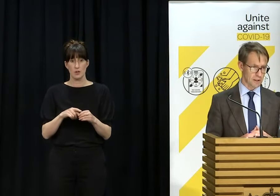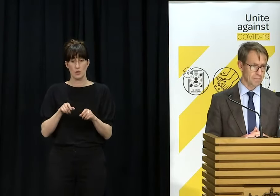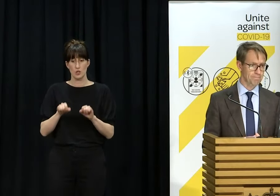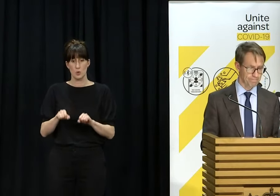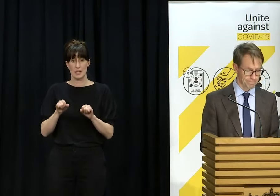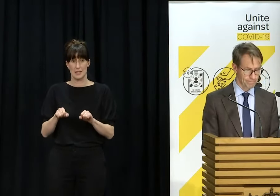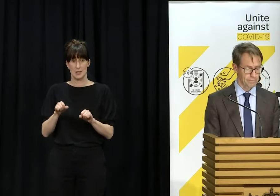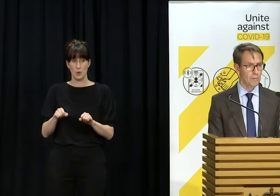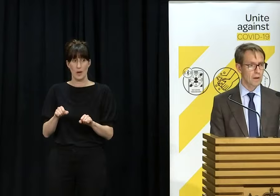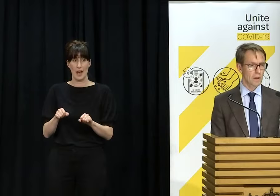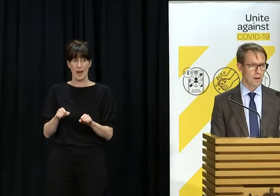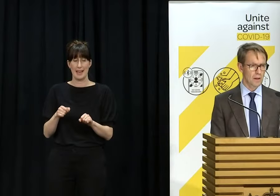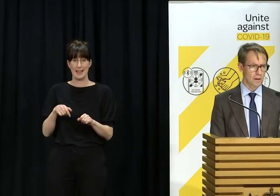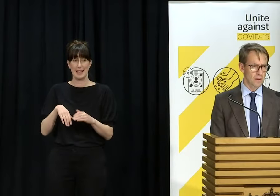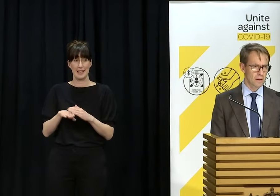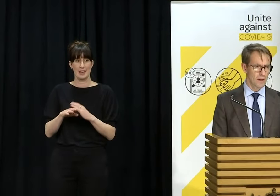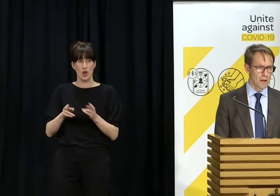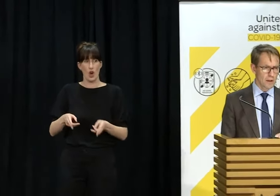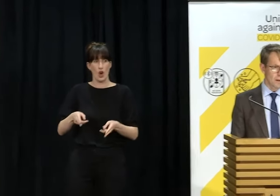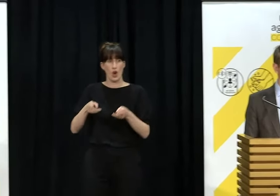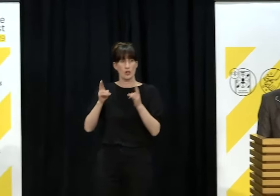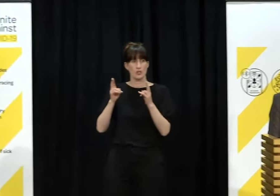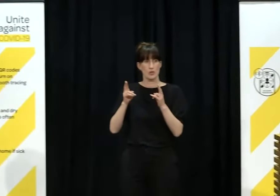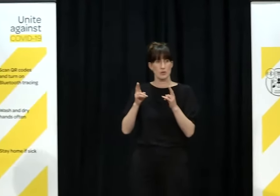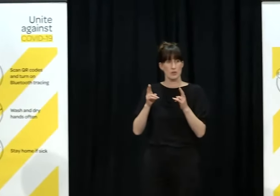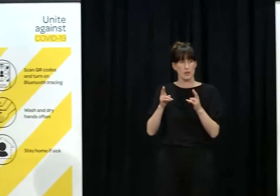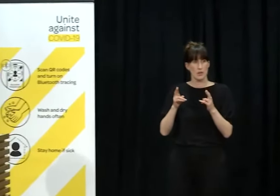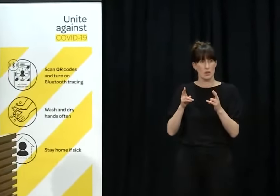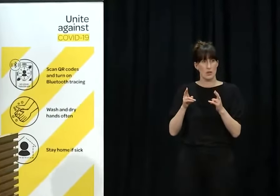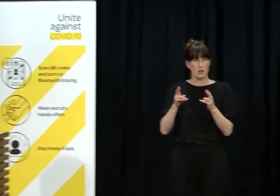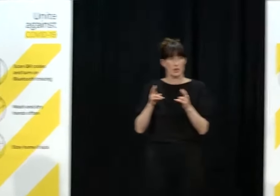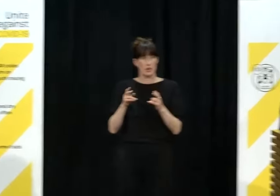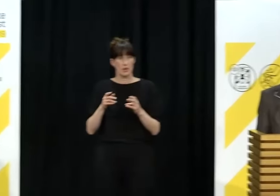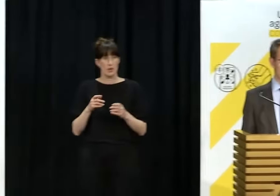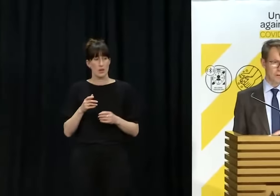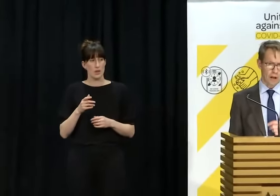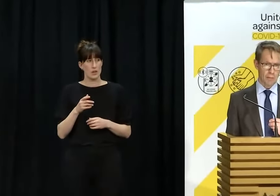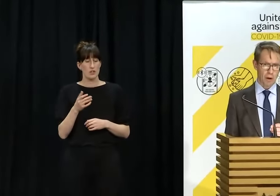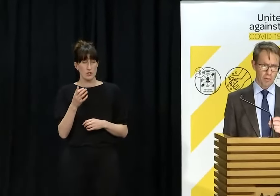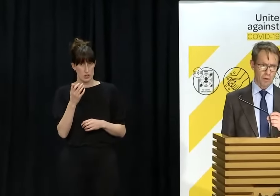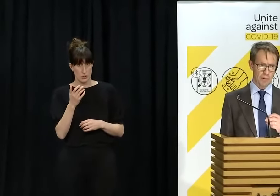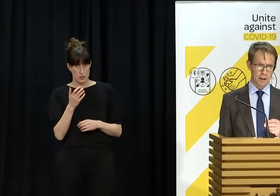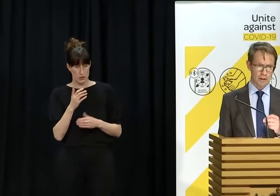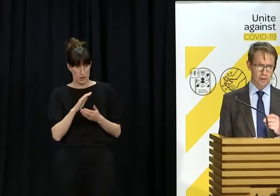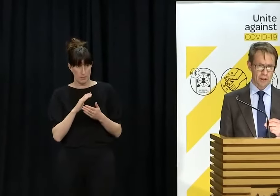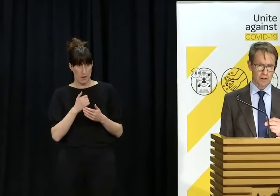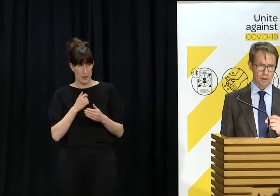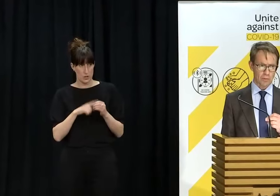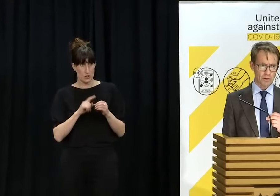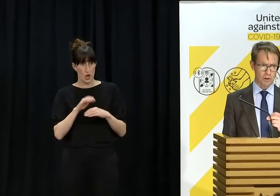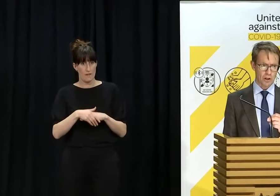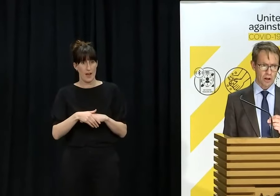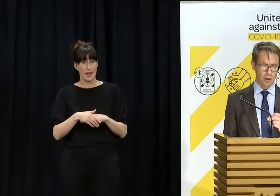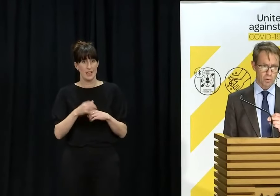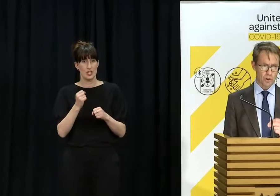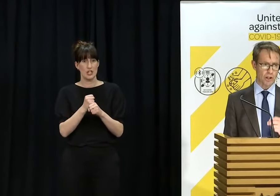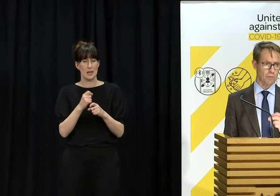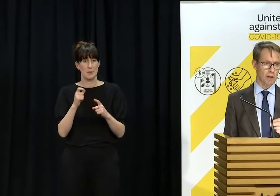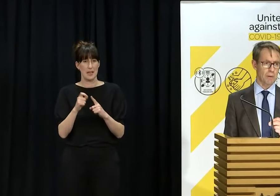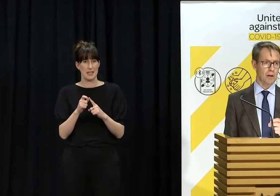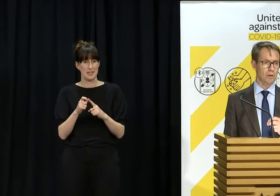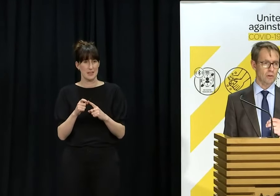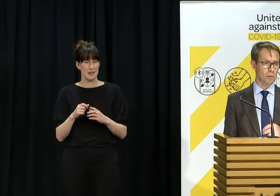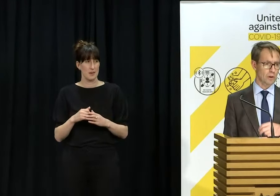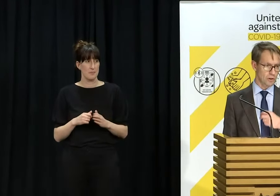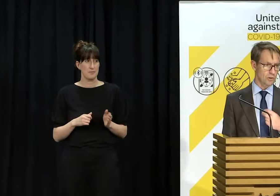access testing. Yes, and unfortunately my recall on where Yes. I mean, I guess the key thing I will check